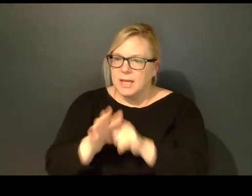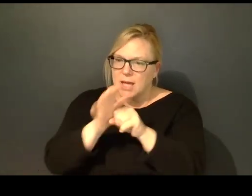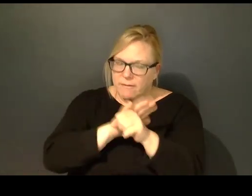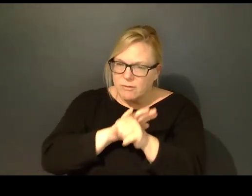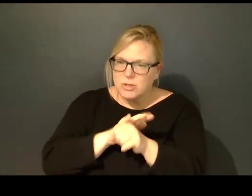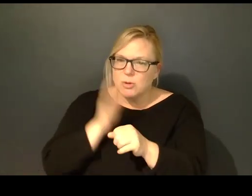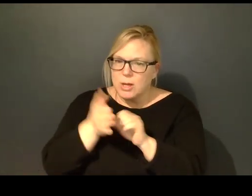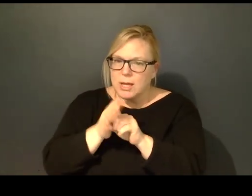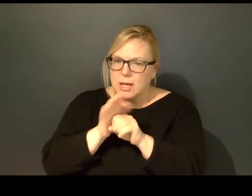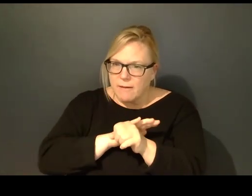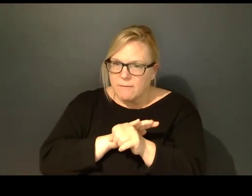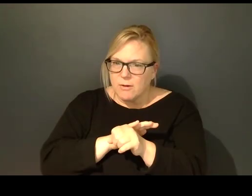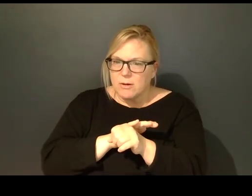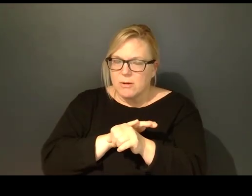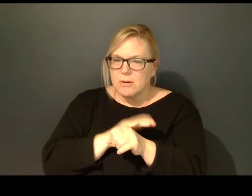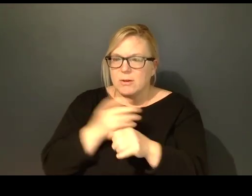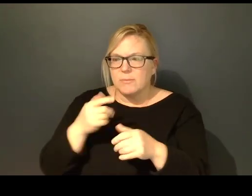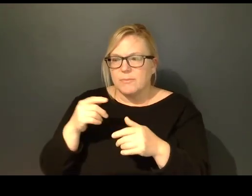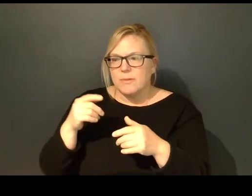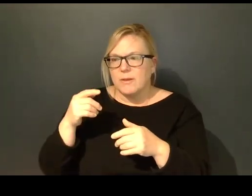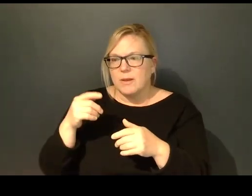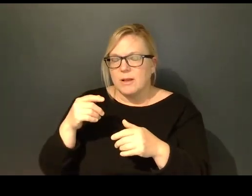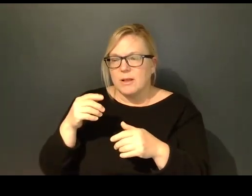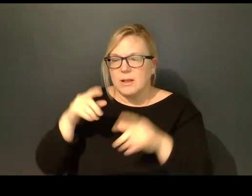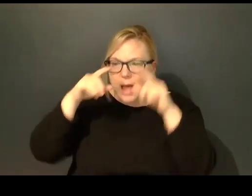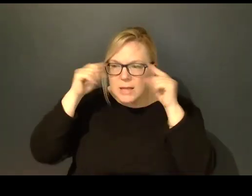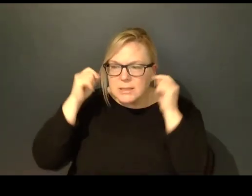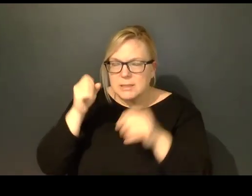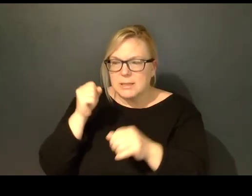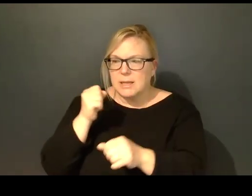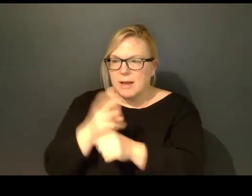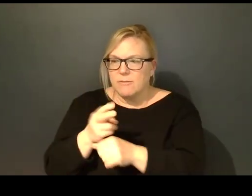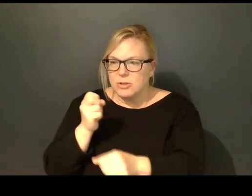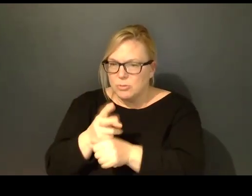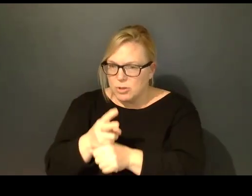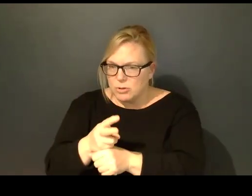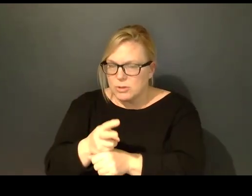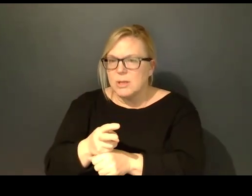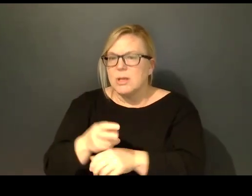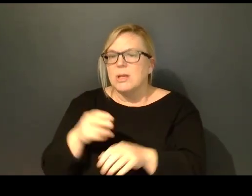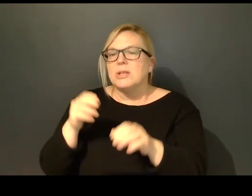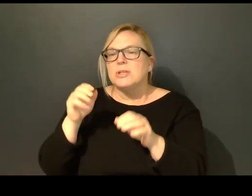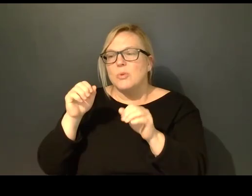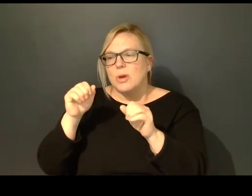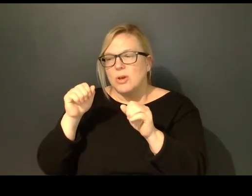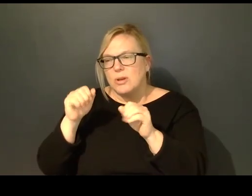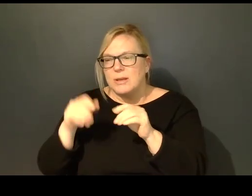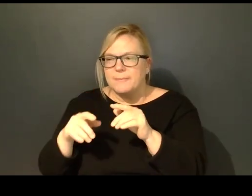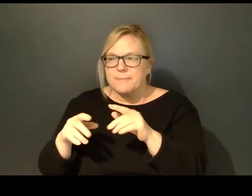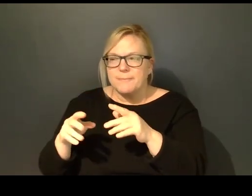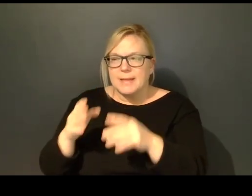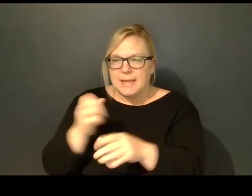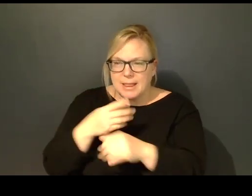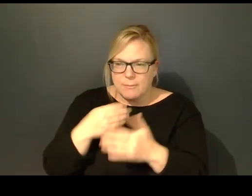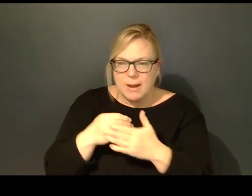of a pair of prescription eyeglasses every 2 years or what have you. So I was able to offset the cost a little bit with some